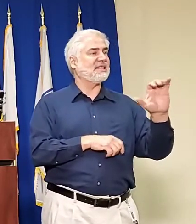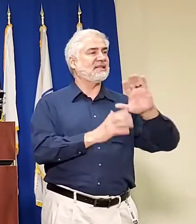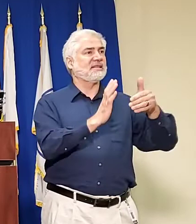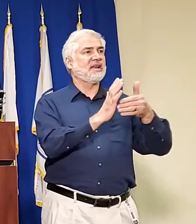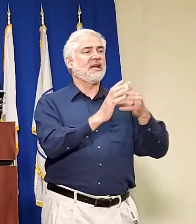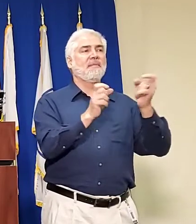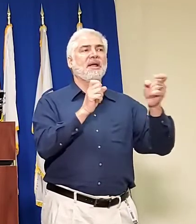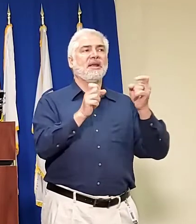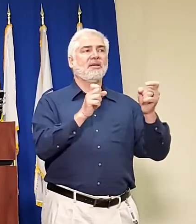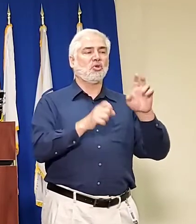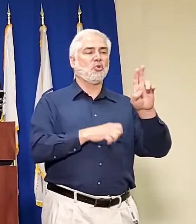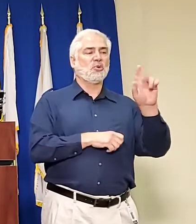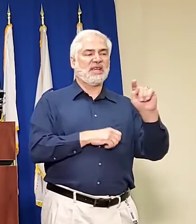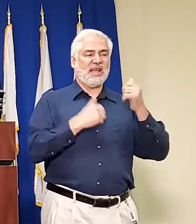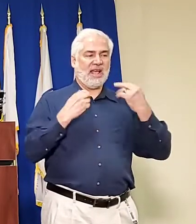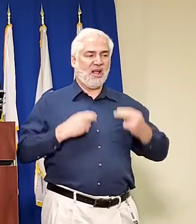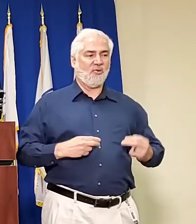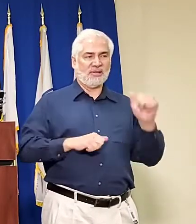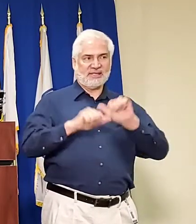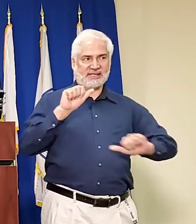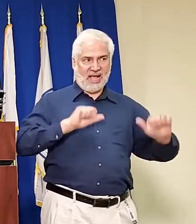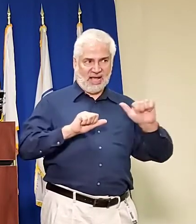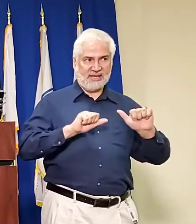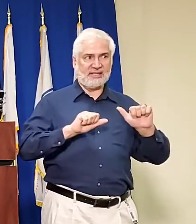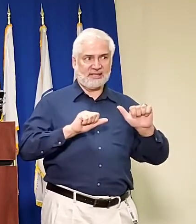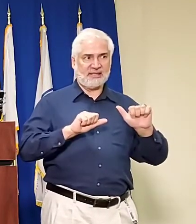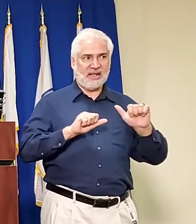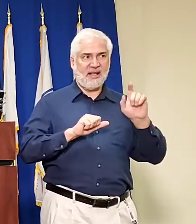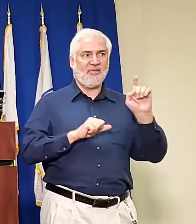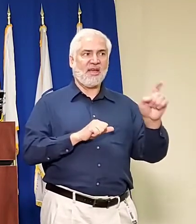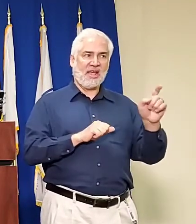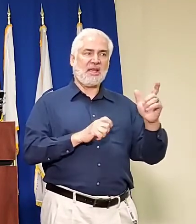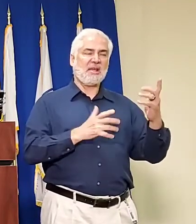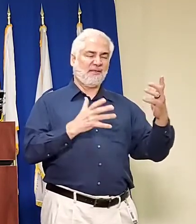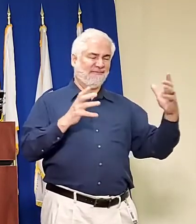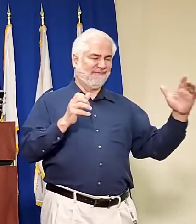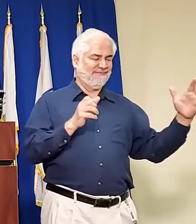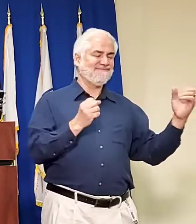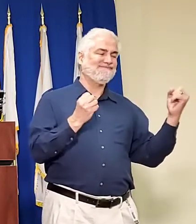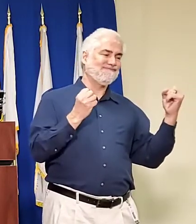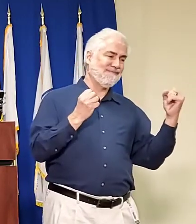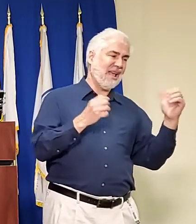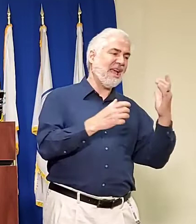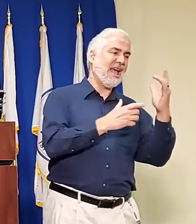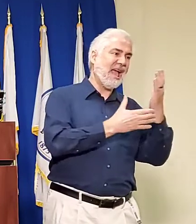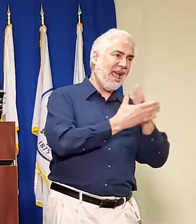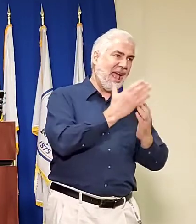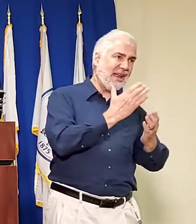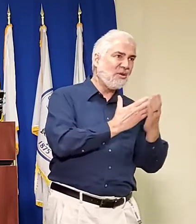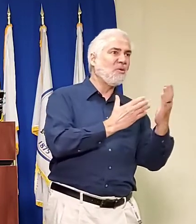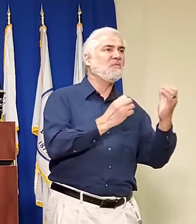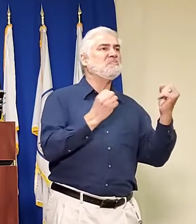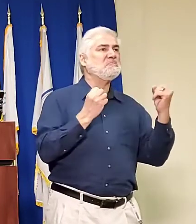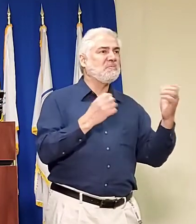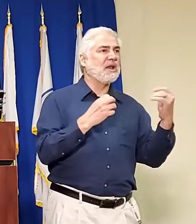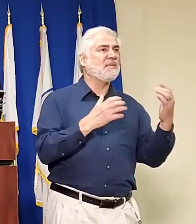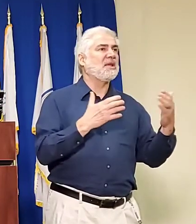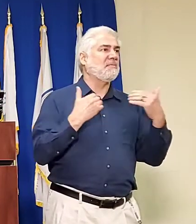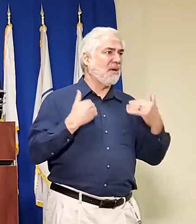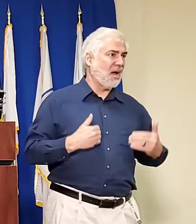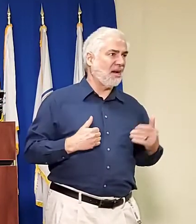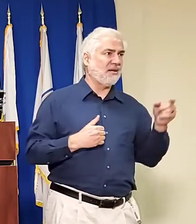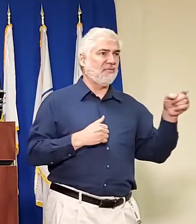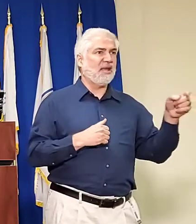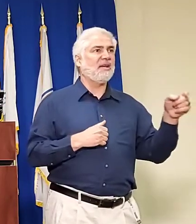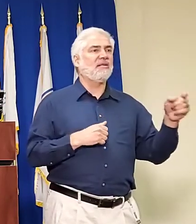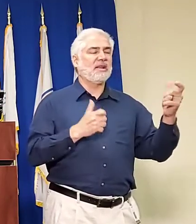of Tennessee Health Science Center, is they serve as a mass casualty site. So they have some expanded capacity